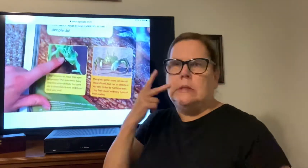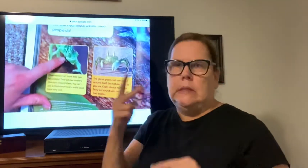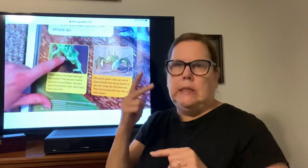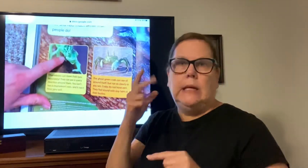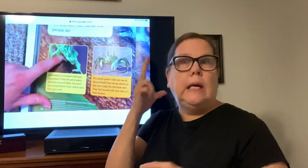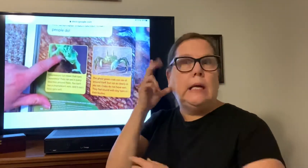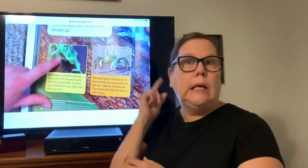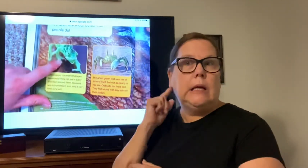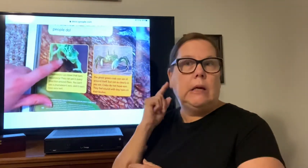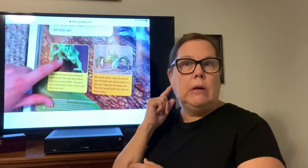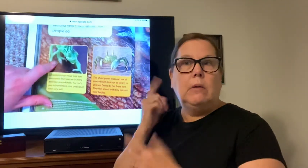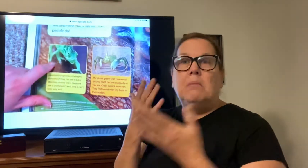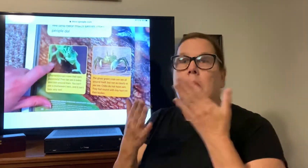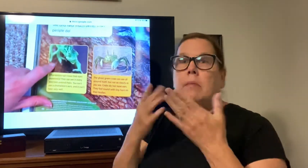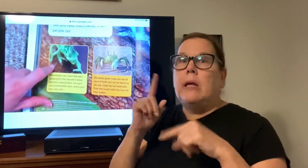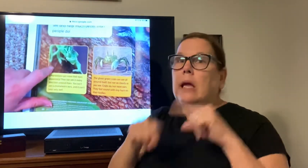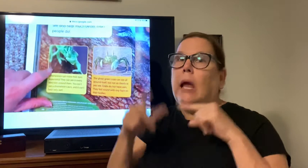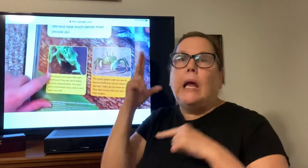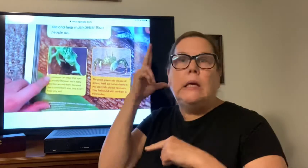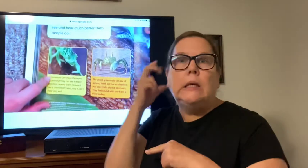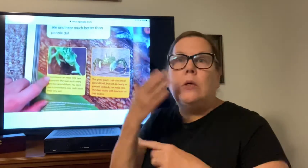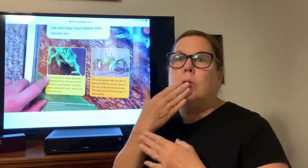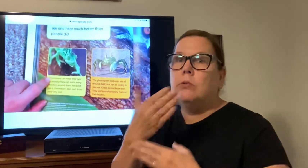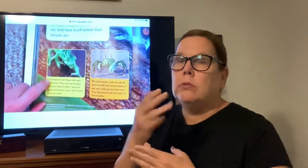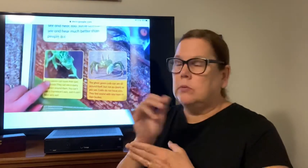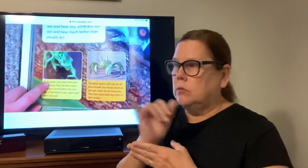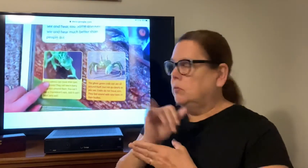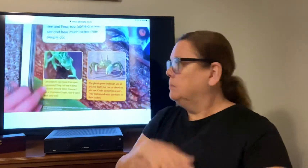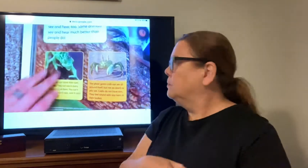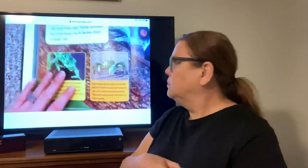tells us that they probably can't hear very well. Chameleons and